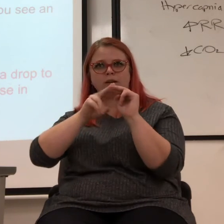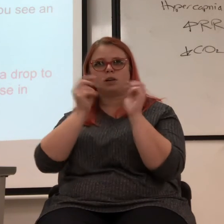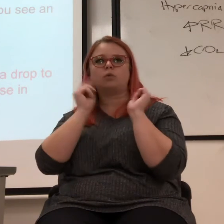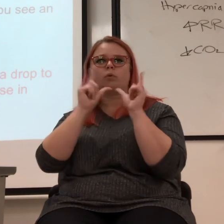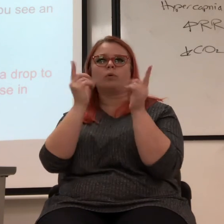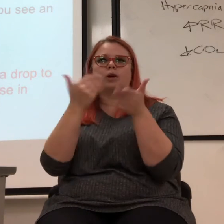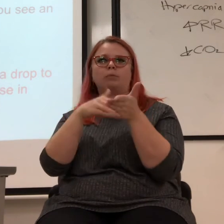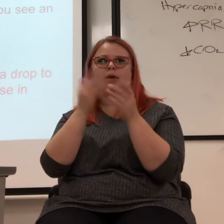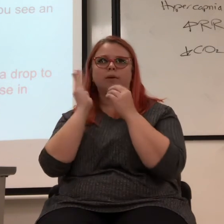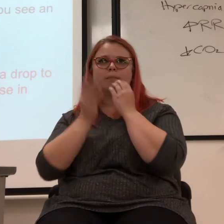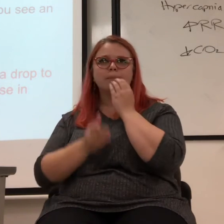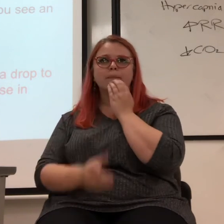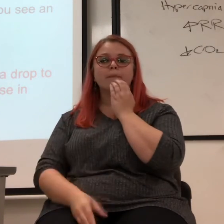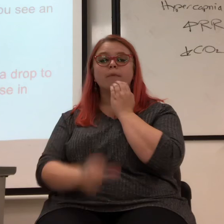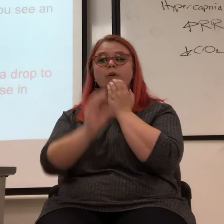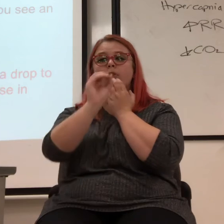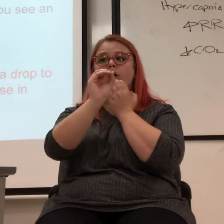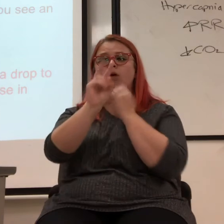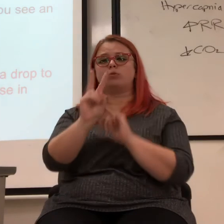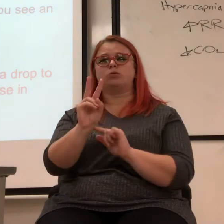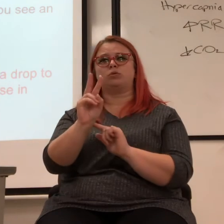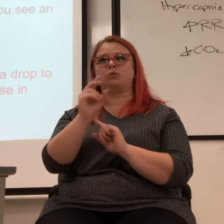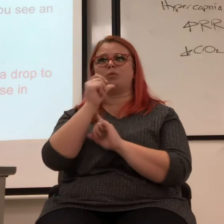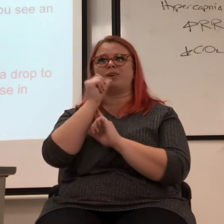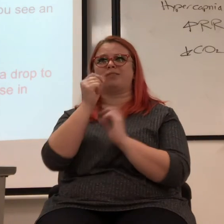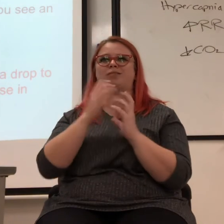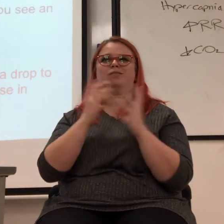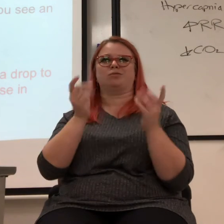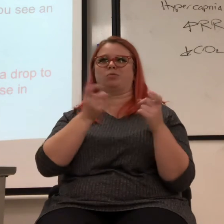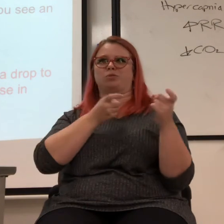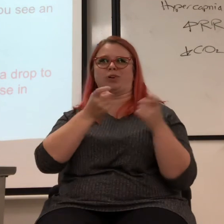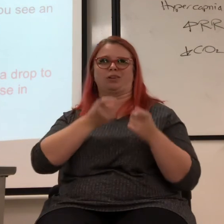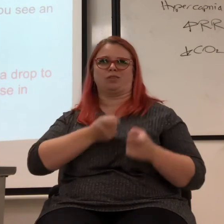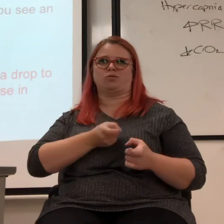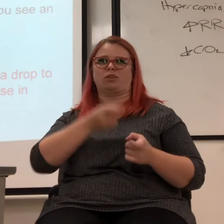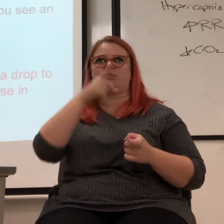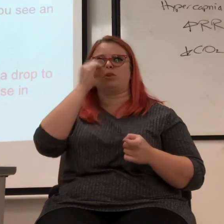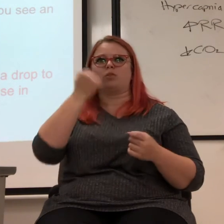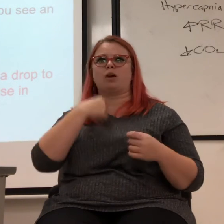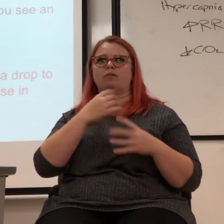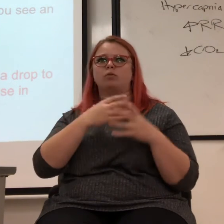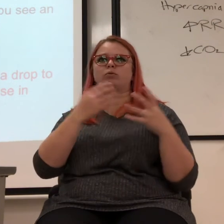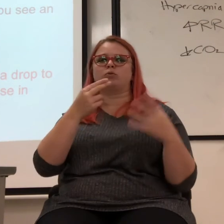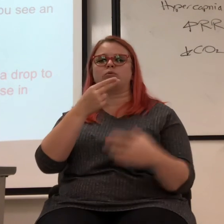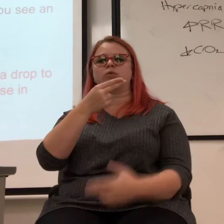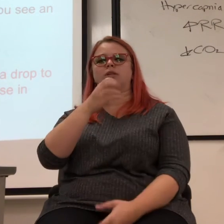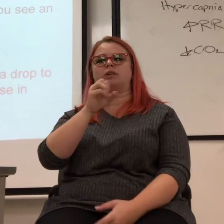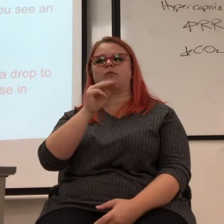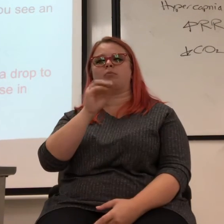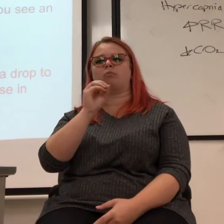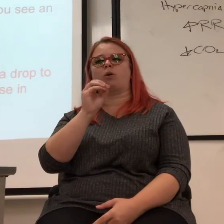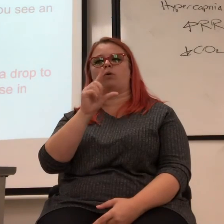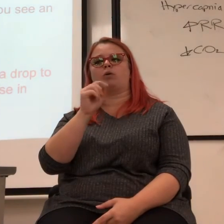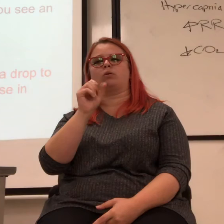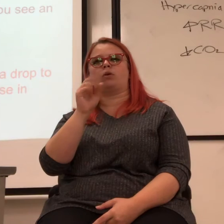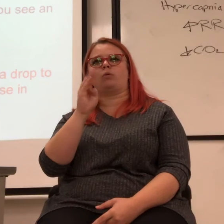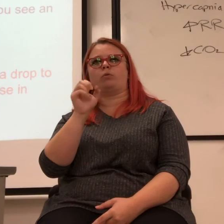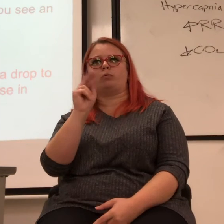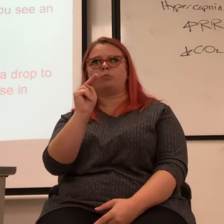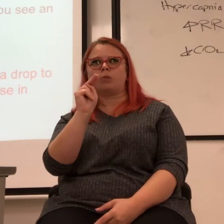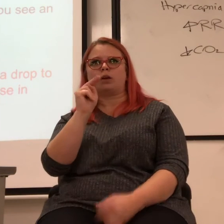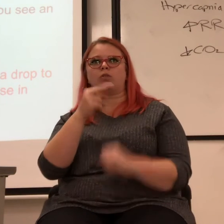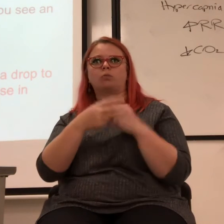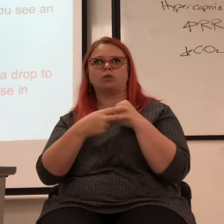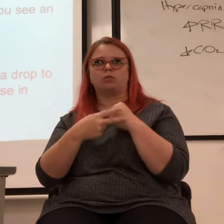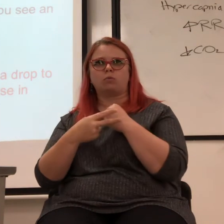Now, O2, not as regulated because you have a huge hemoglobin reservoir. I mean, what we'll learn in the gas exchange